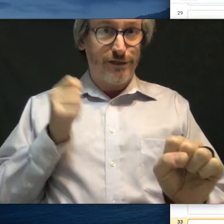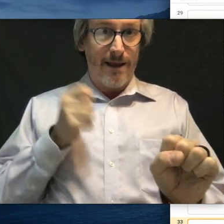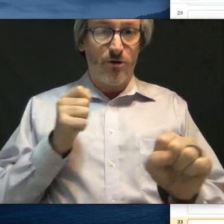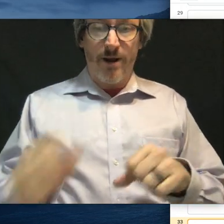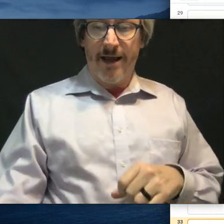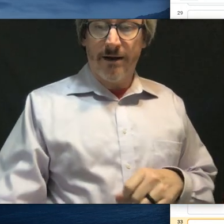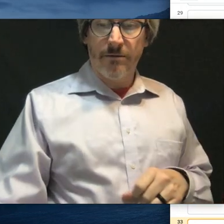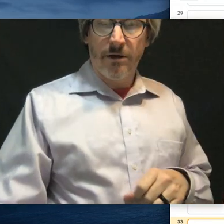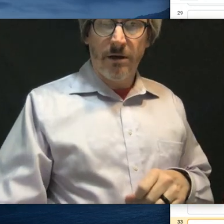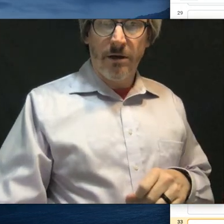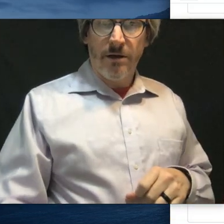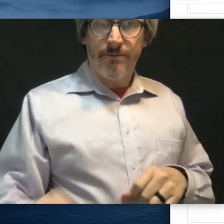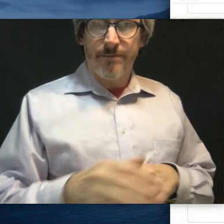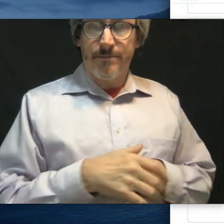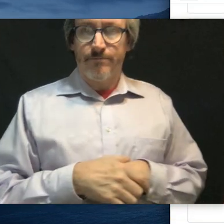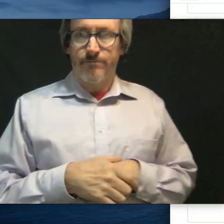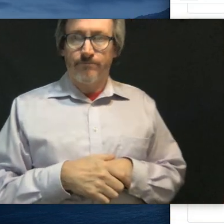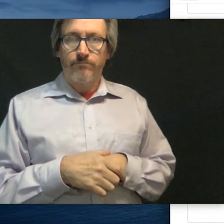just hammer away at it.